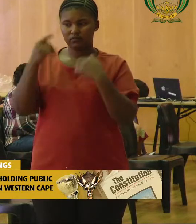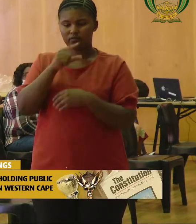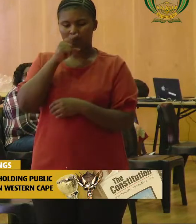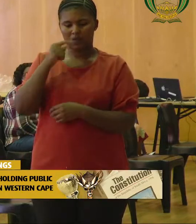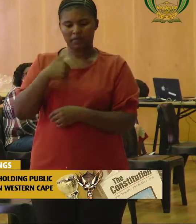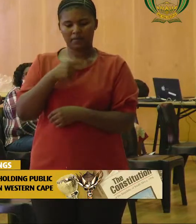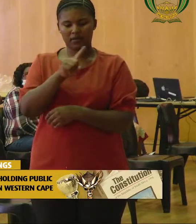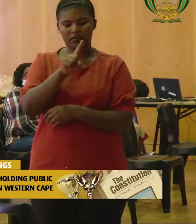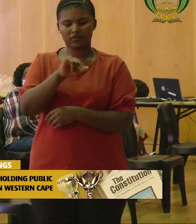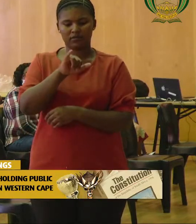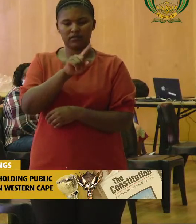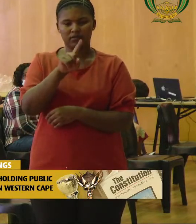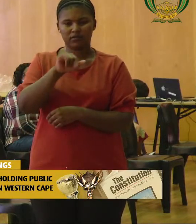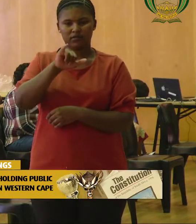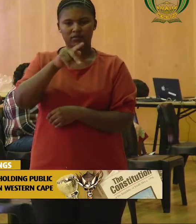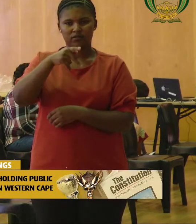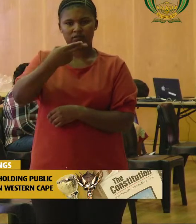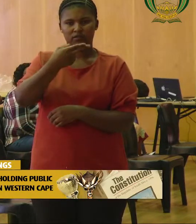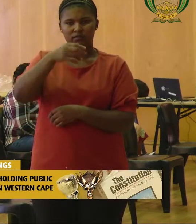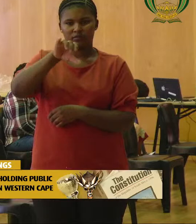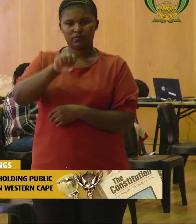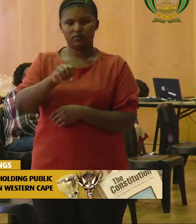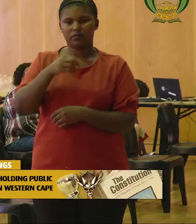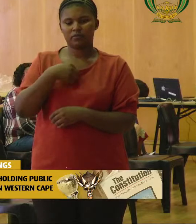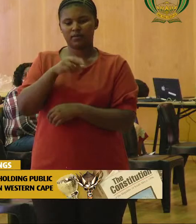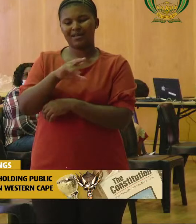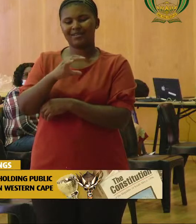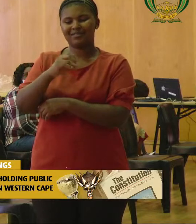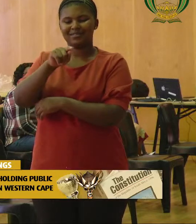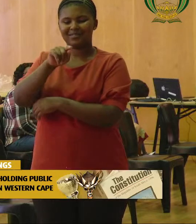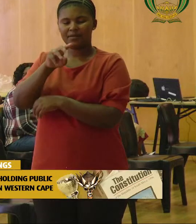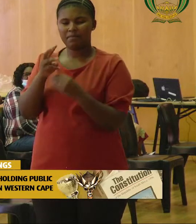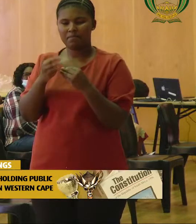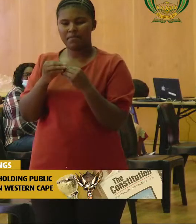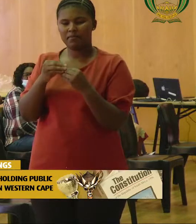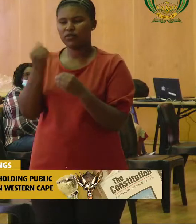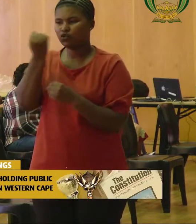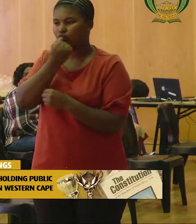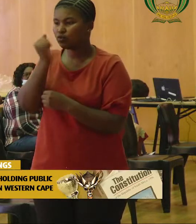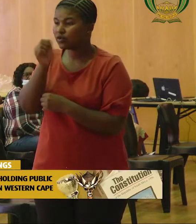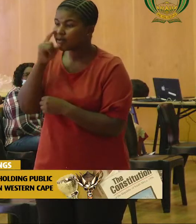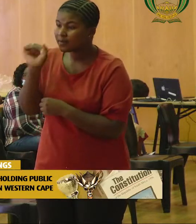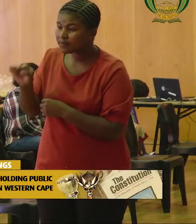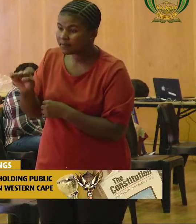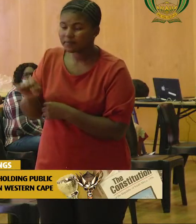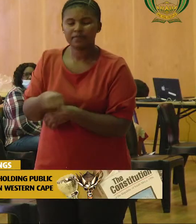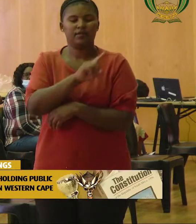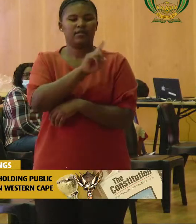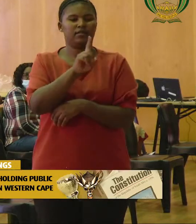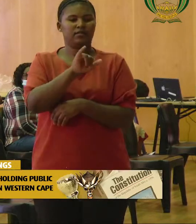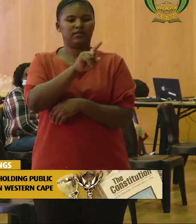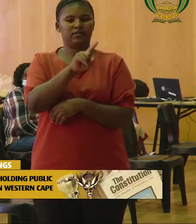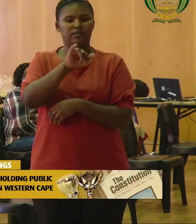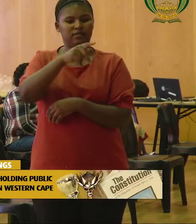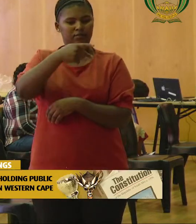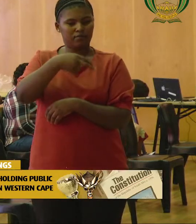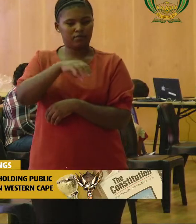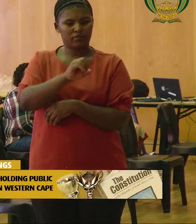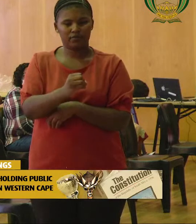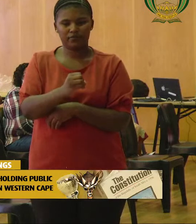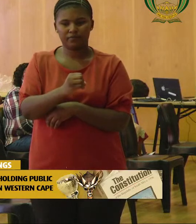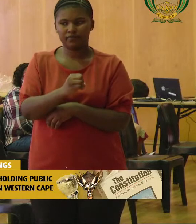ndinguzizipho wakwamnqodolo, the RCT member ye-EFF. Sorry, your name is who? Zizipho.